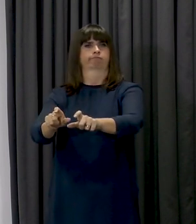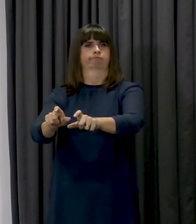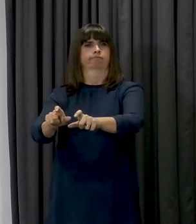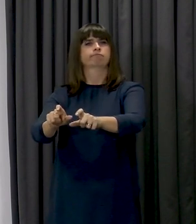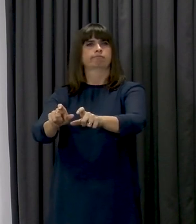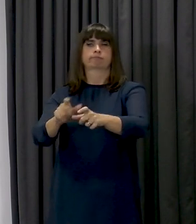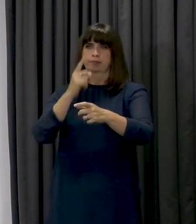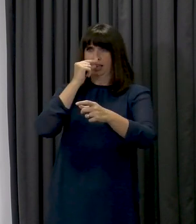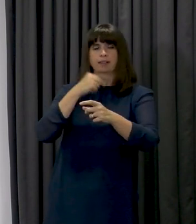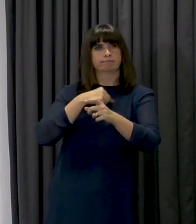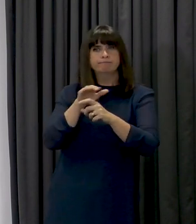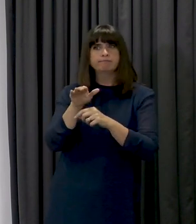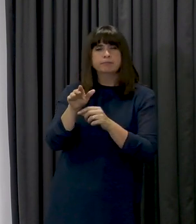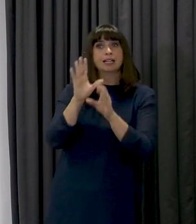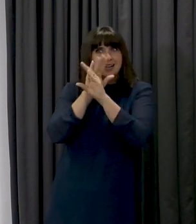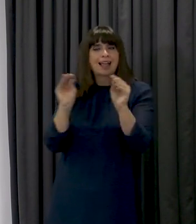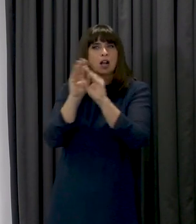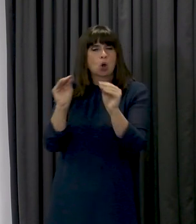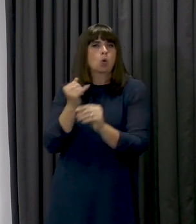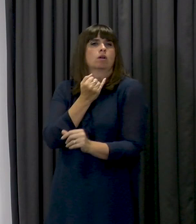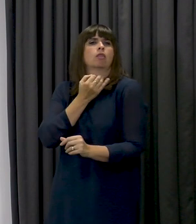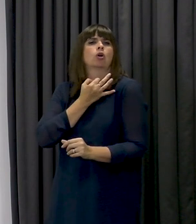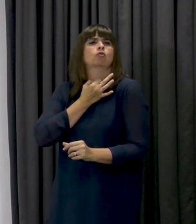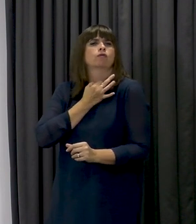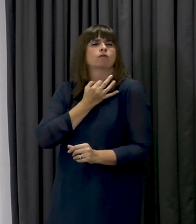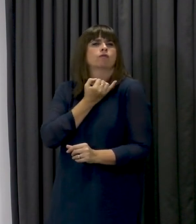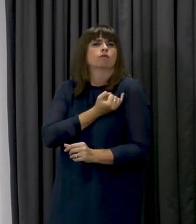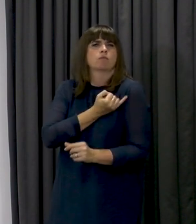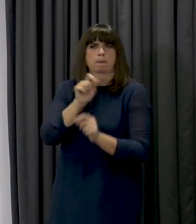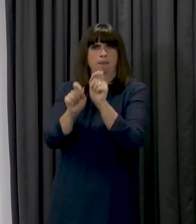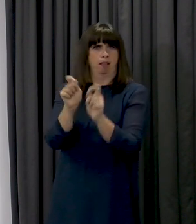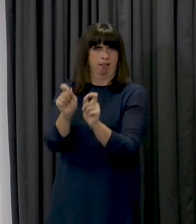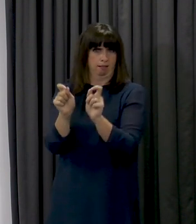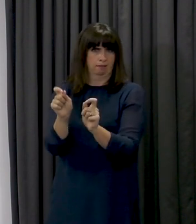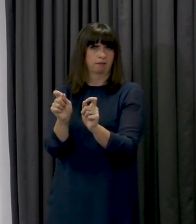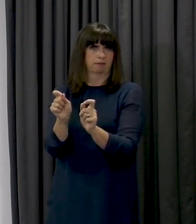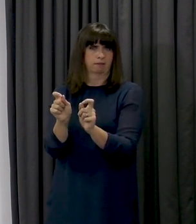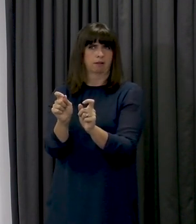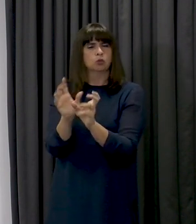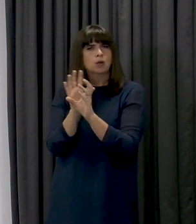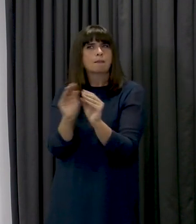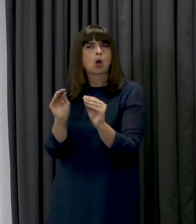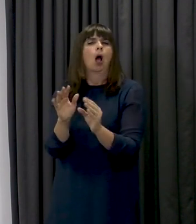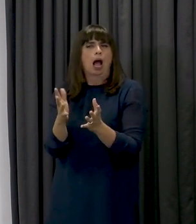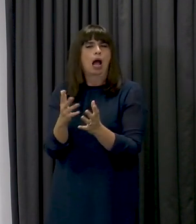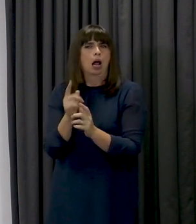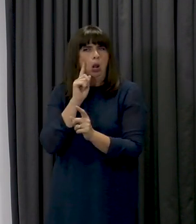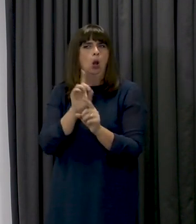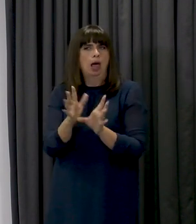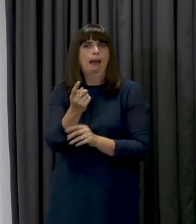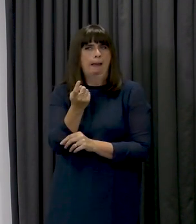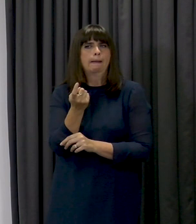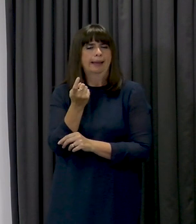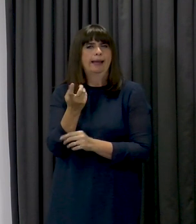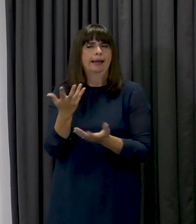to communicate with the most vulnerable people in our communities about any further restrictions that may be